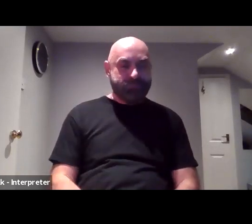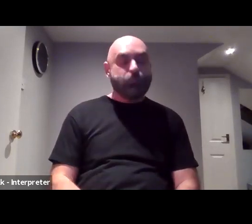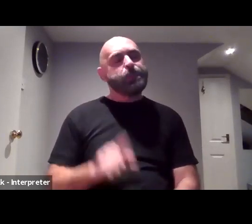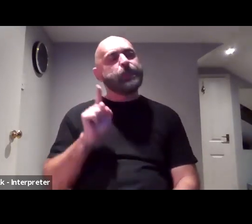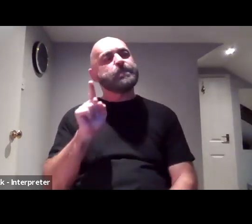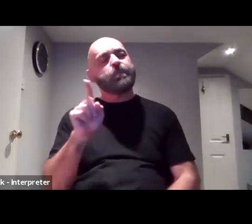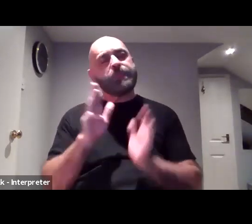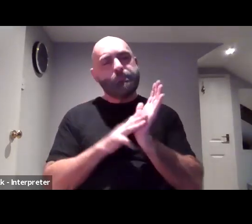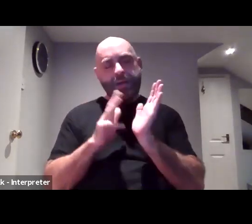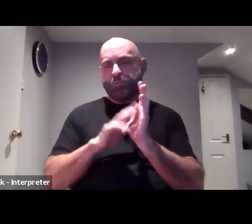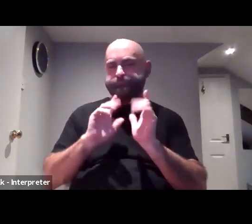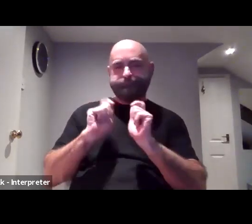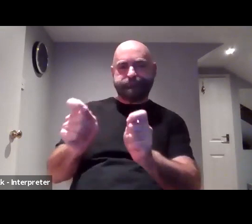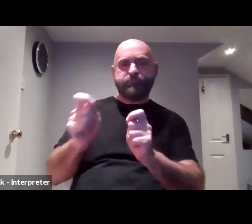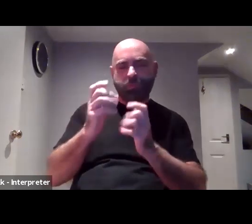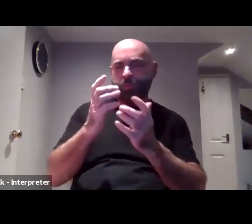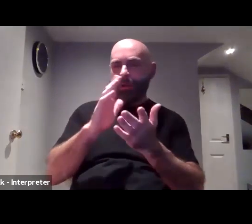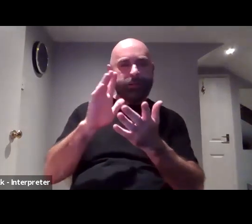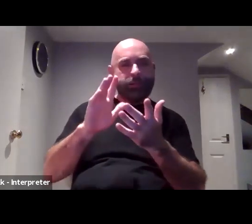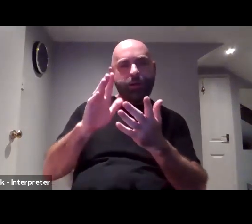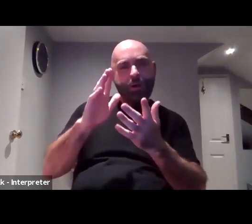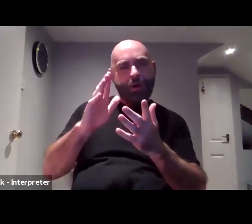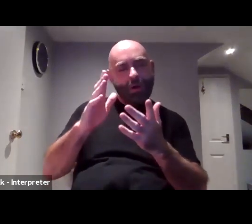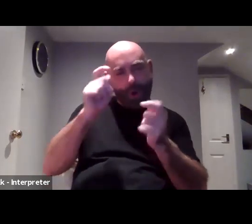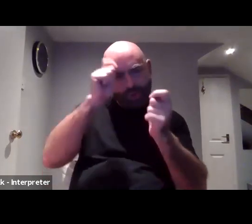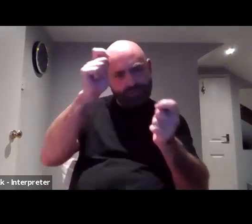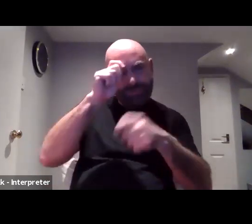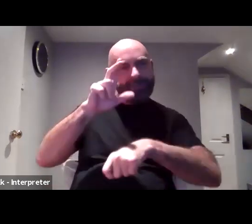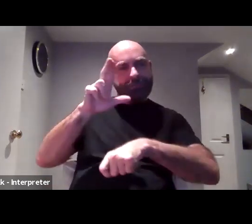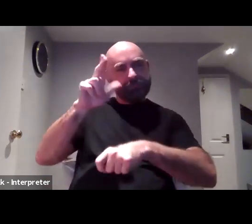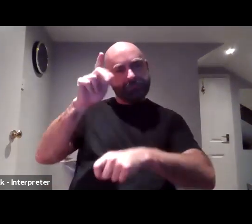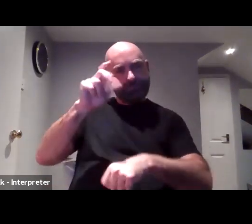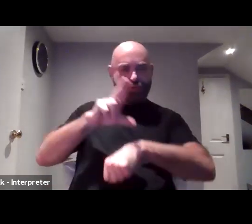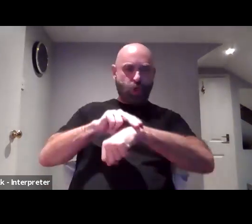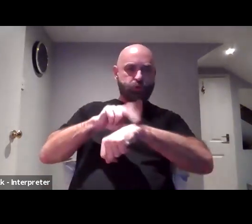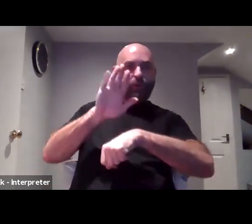He's been awarded honorary doctorates from 18 universities.